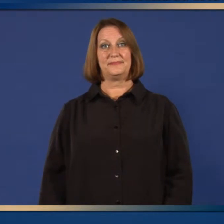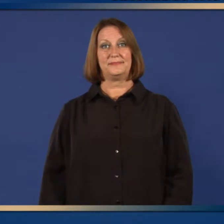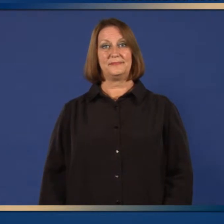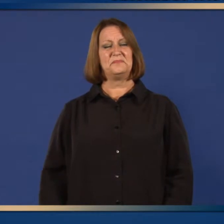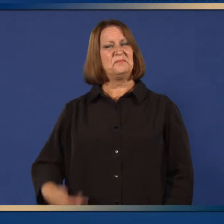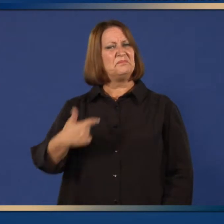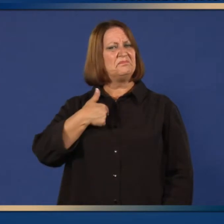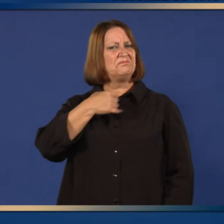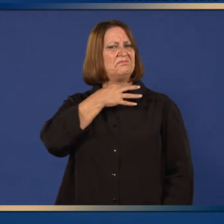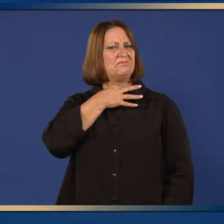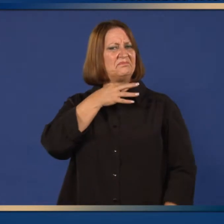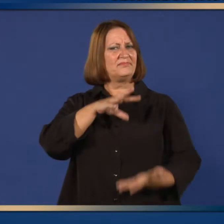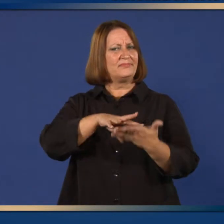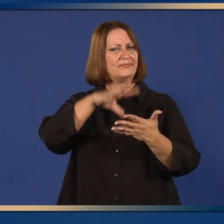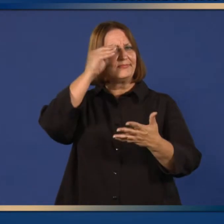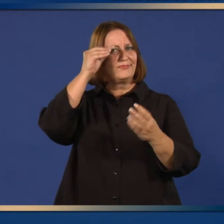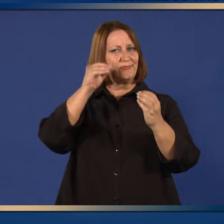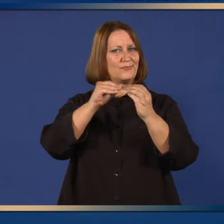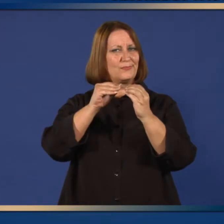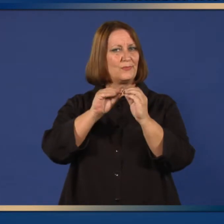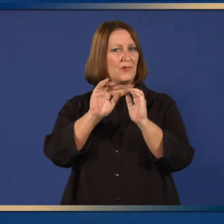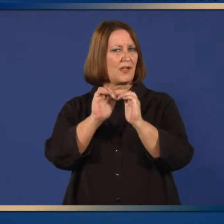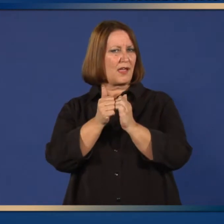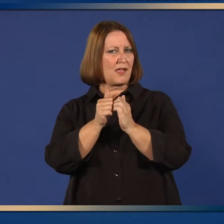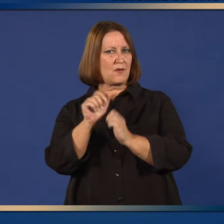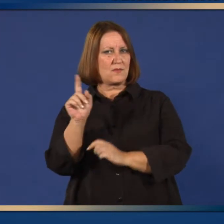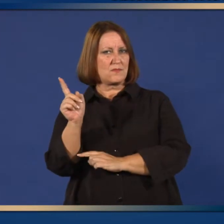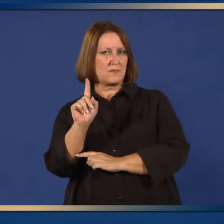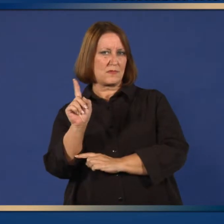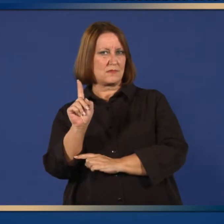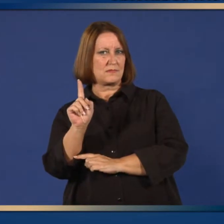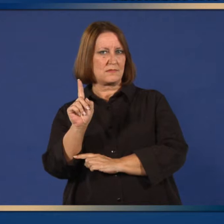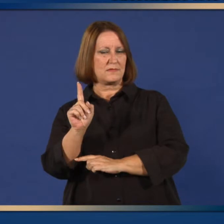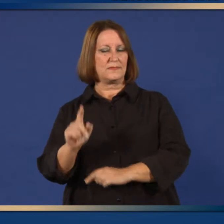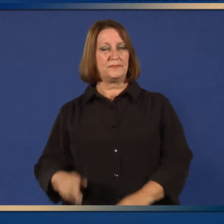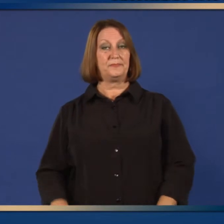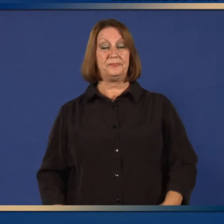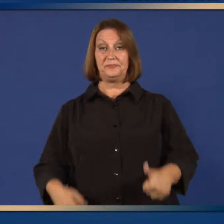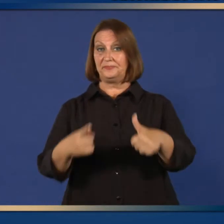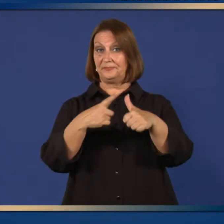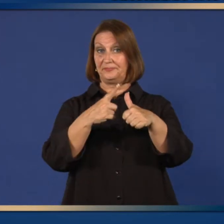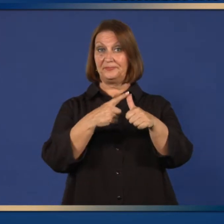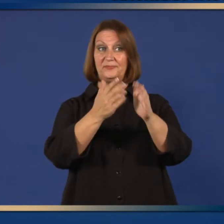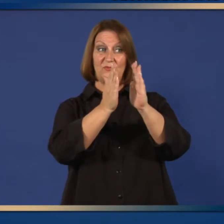1-888-275-4772. 8. How can I learn more?